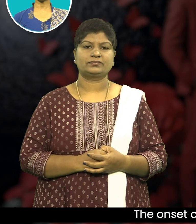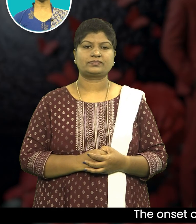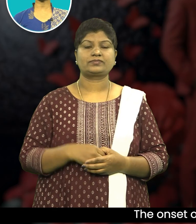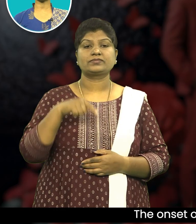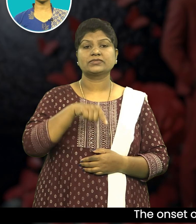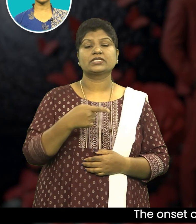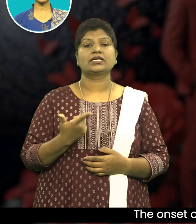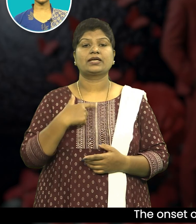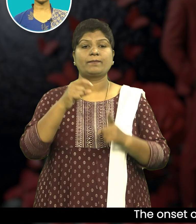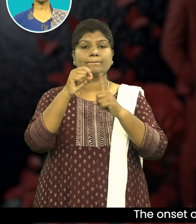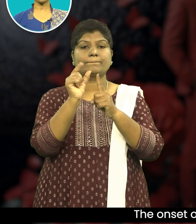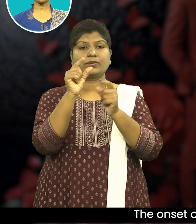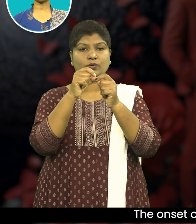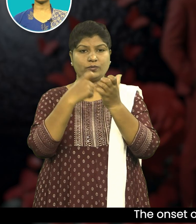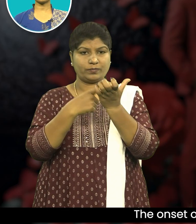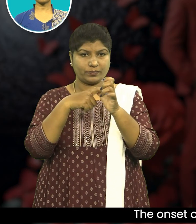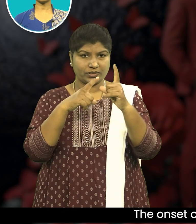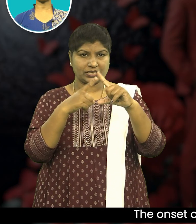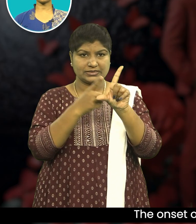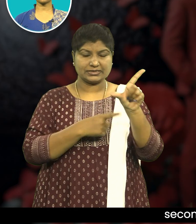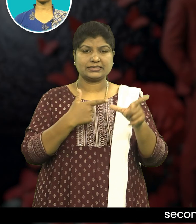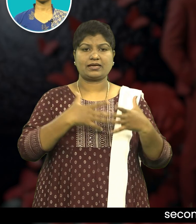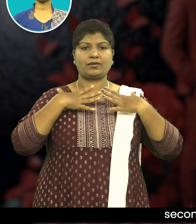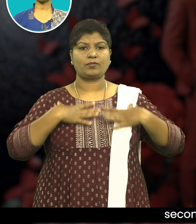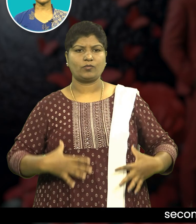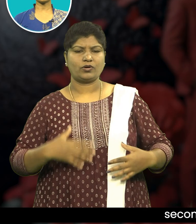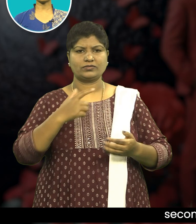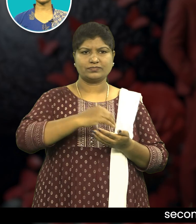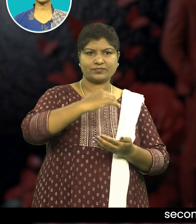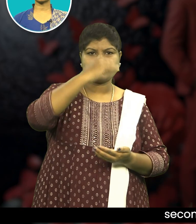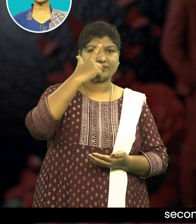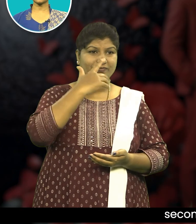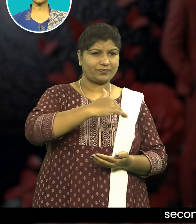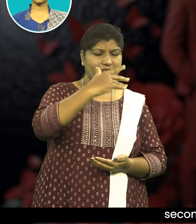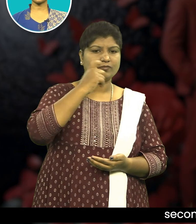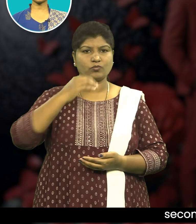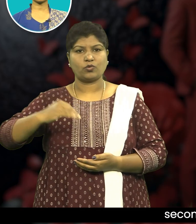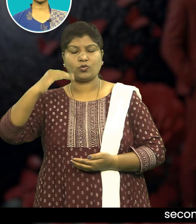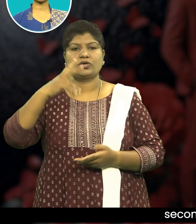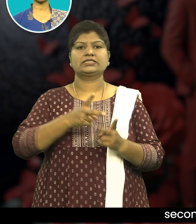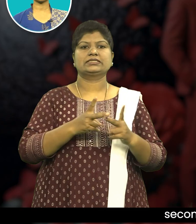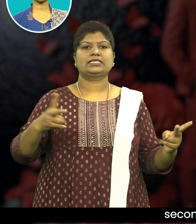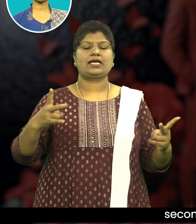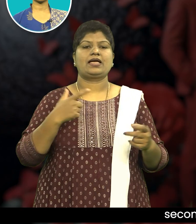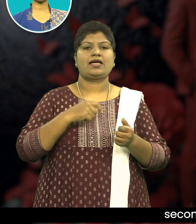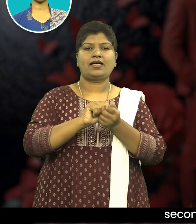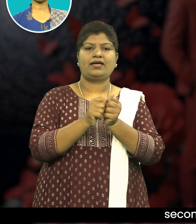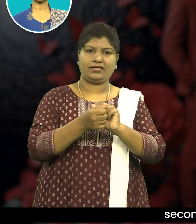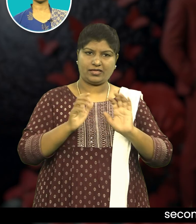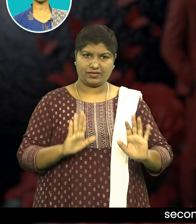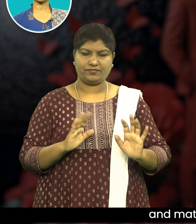The onset of puberty or development of secondary sexual characters